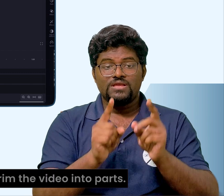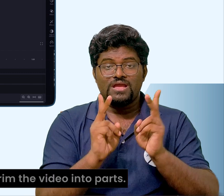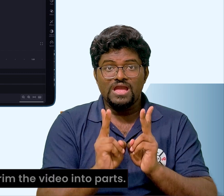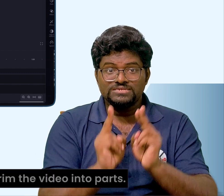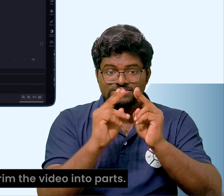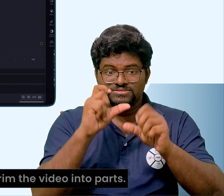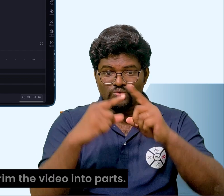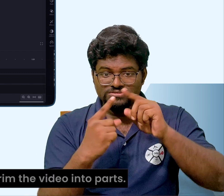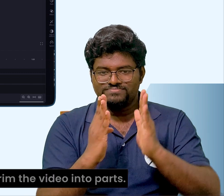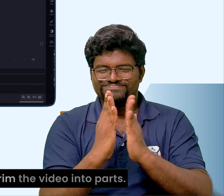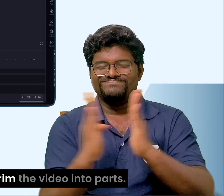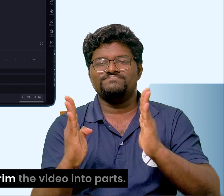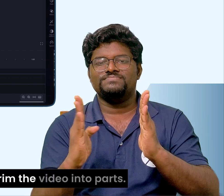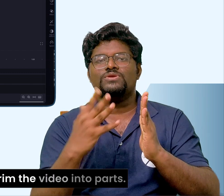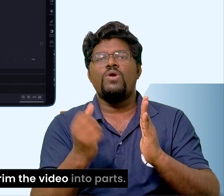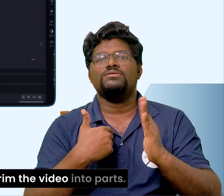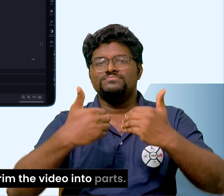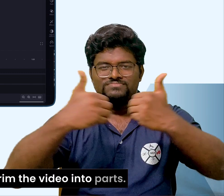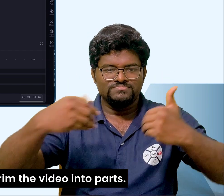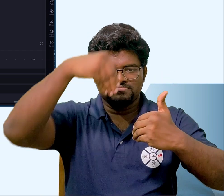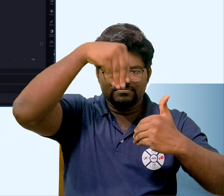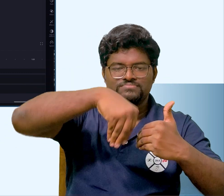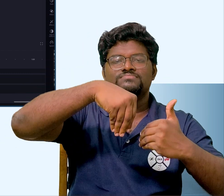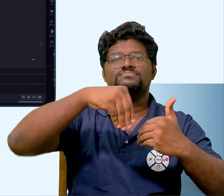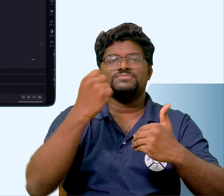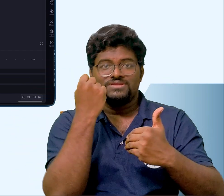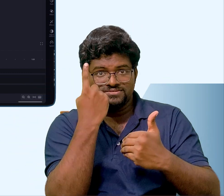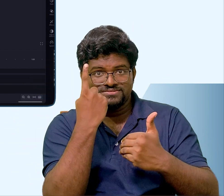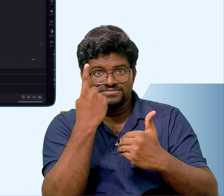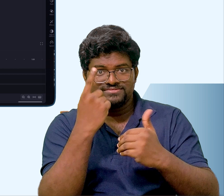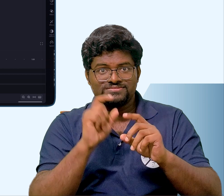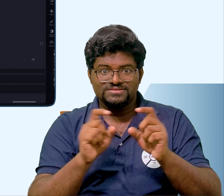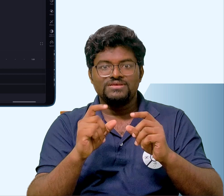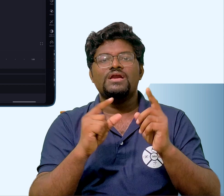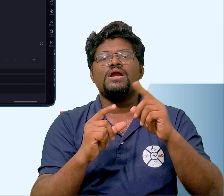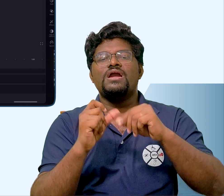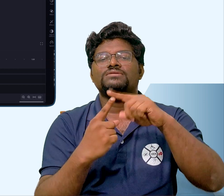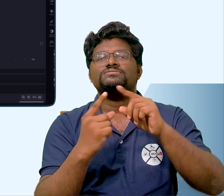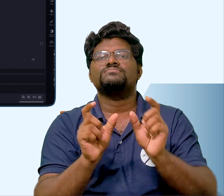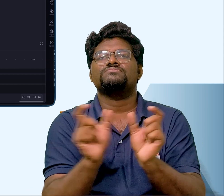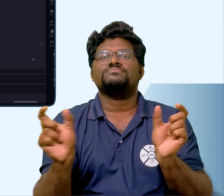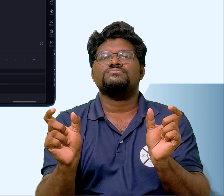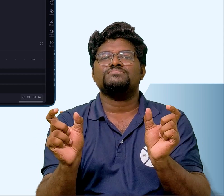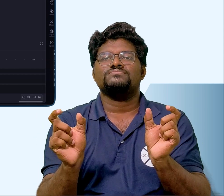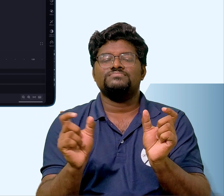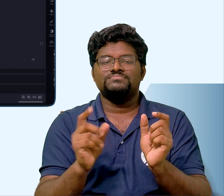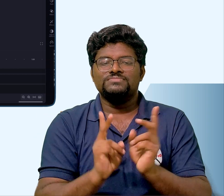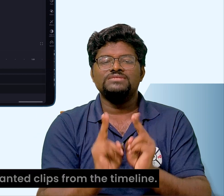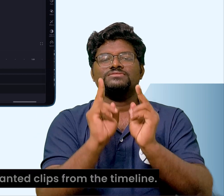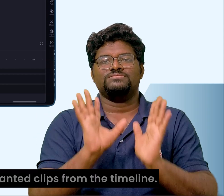Click Split to cut or trim the video into parts. You can